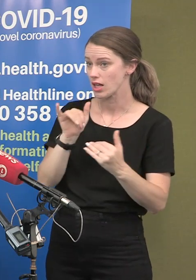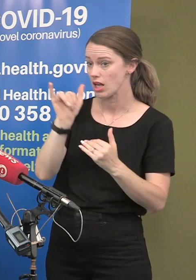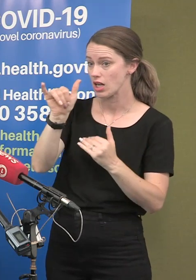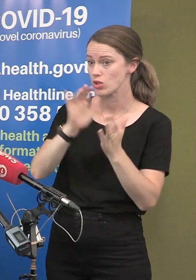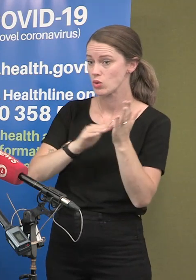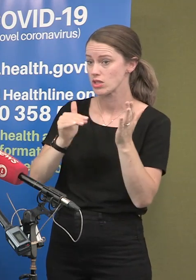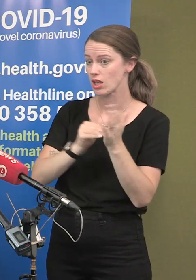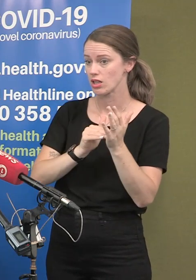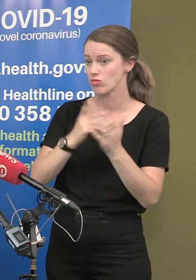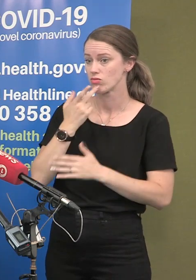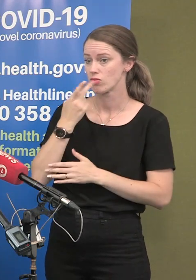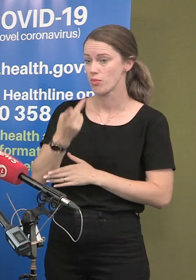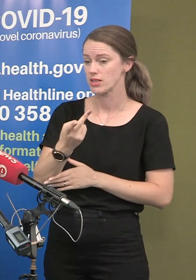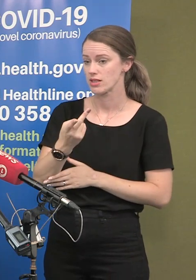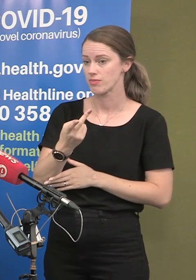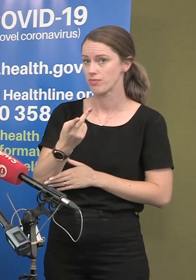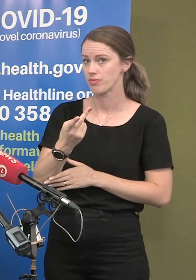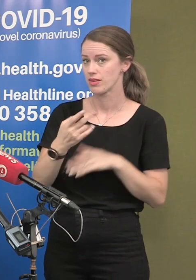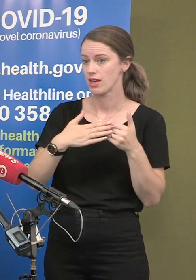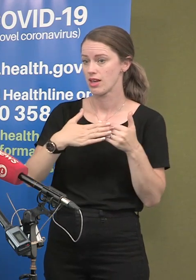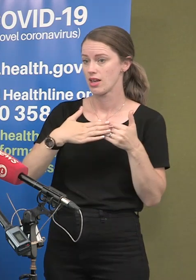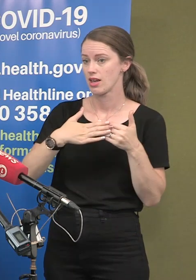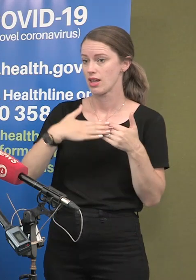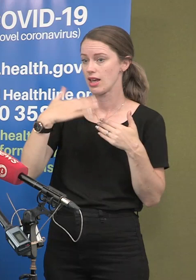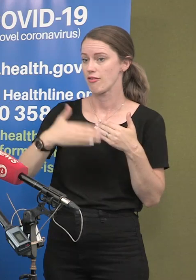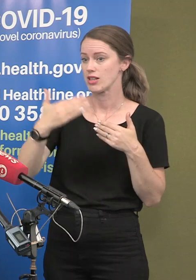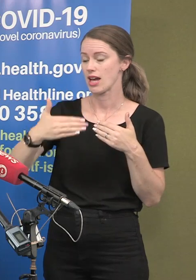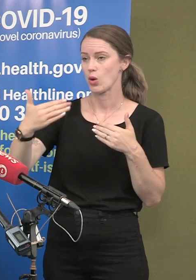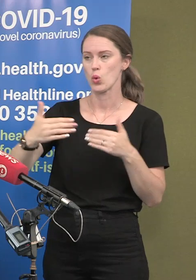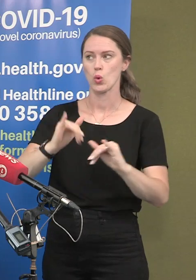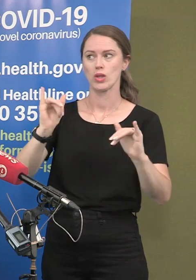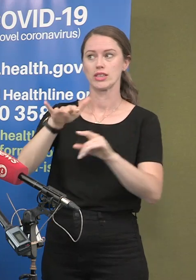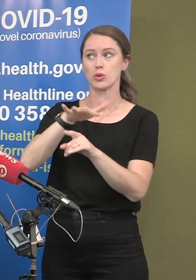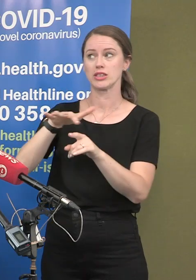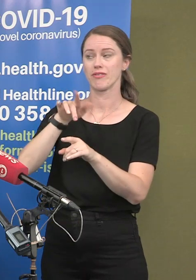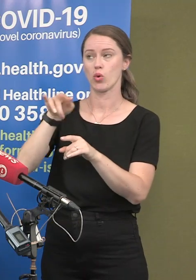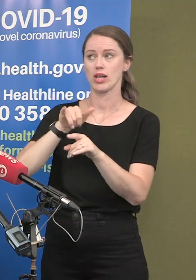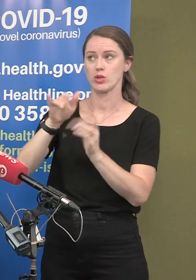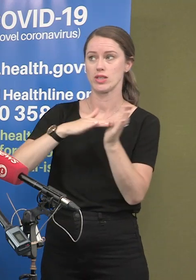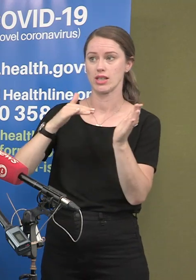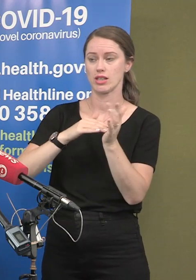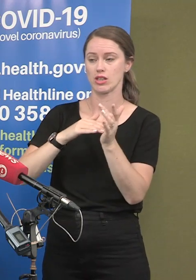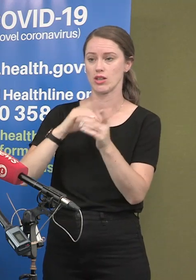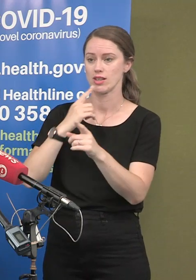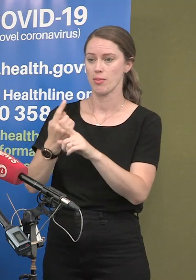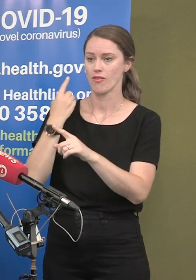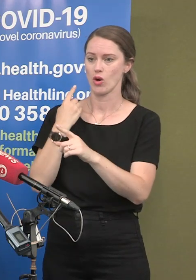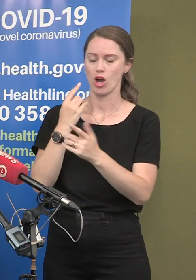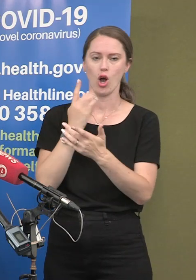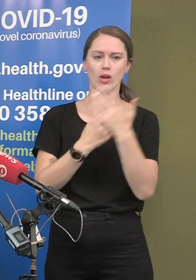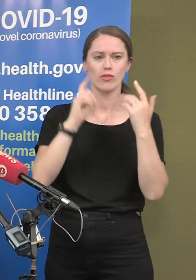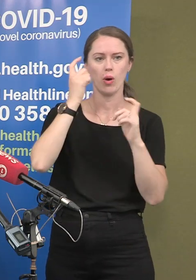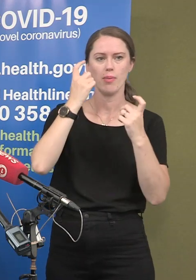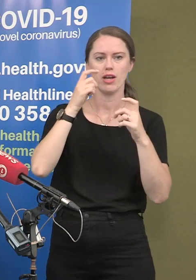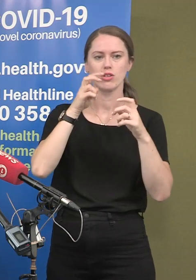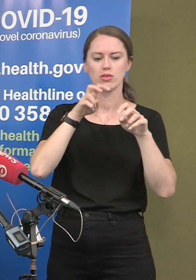Zealand reiterate almost on a daily basis at the moment how dire their situation is. And you've said in the past you only really have to worry about 2